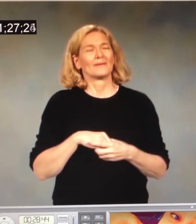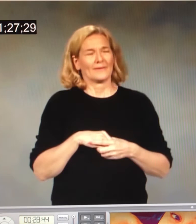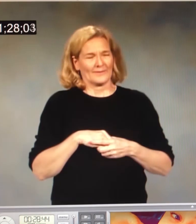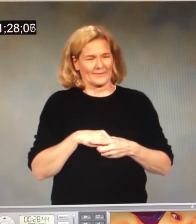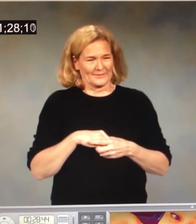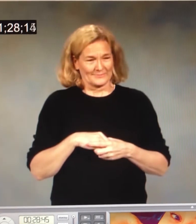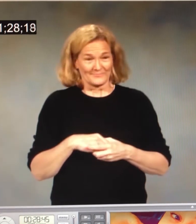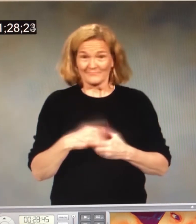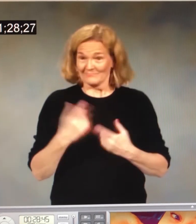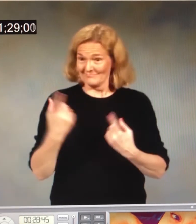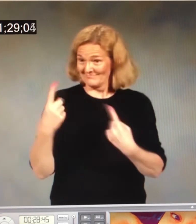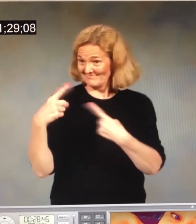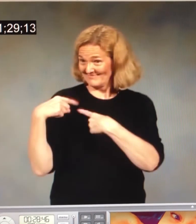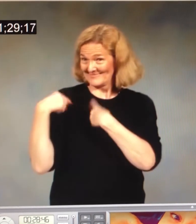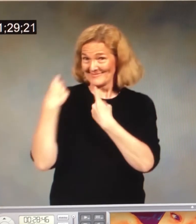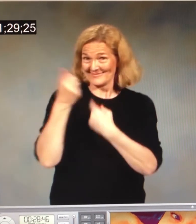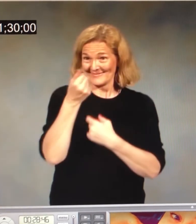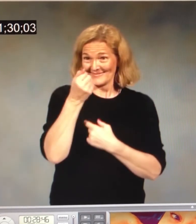many other topics.